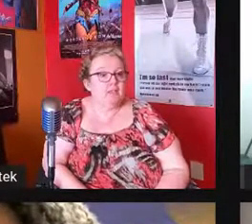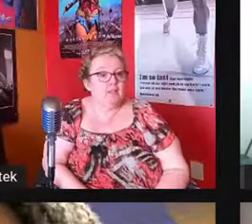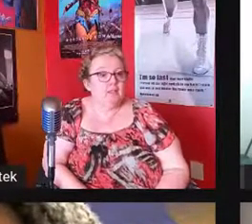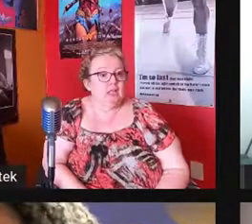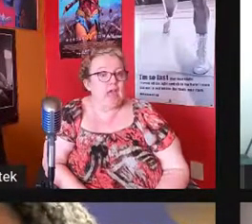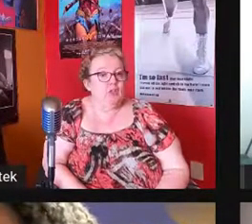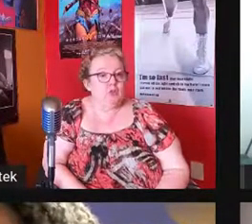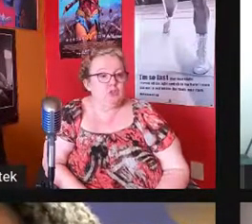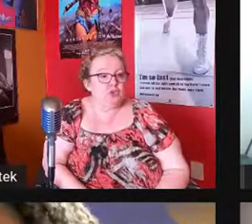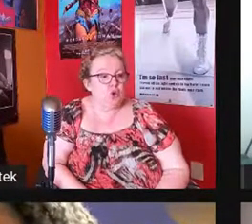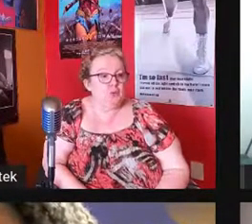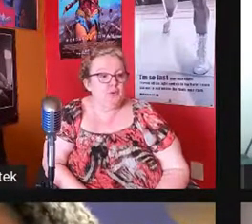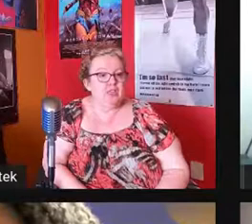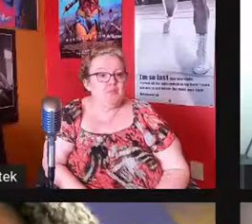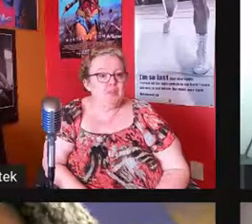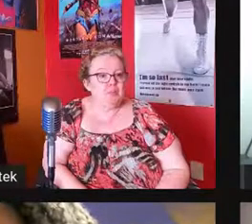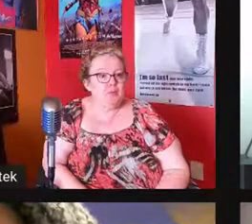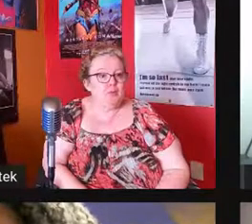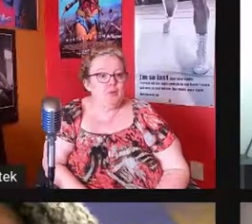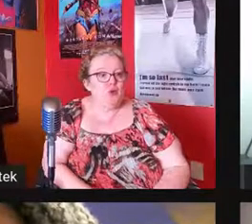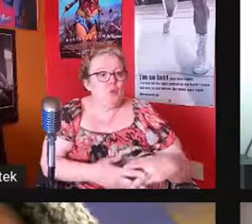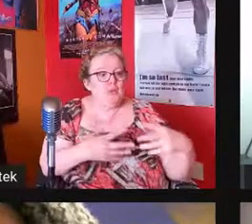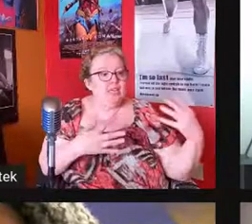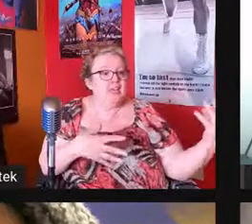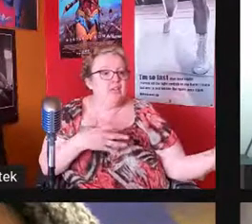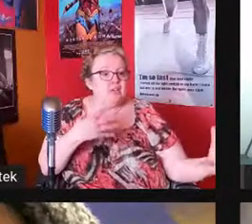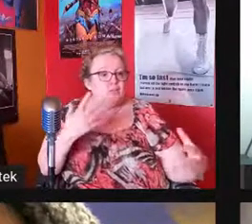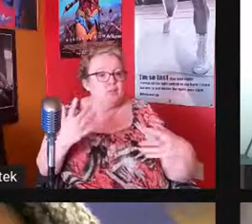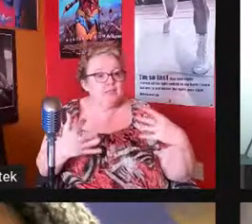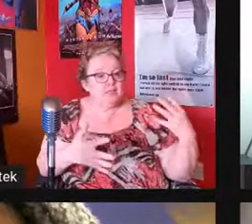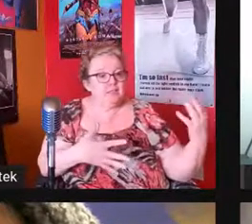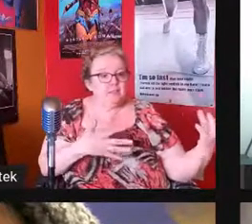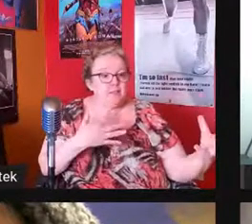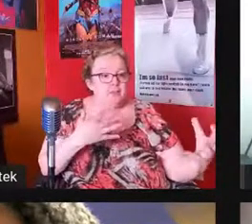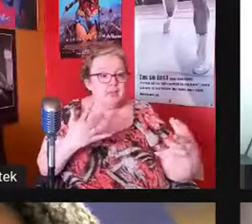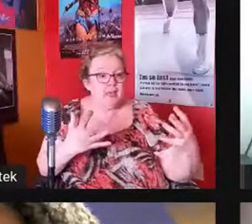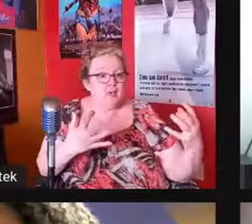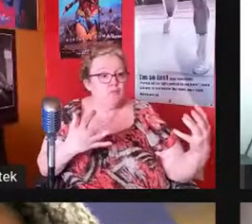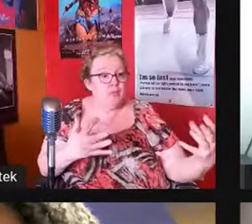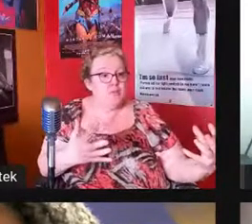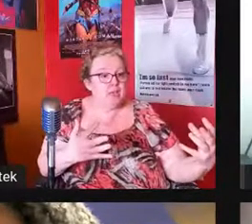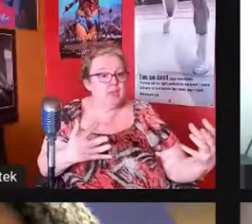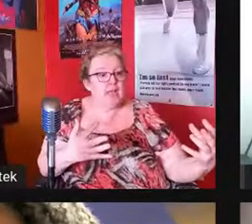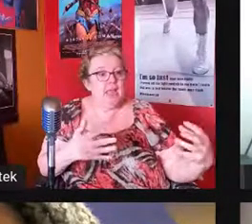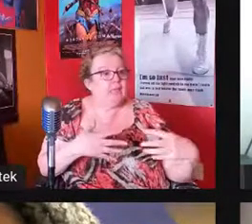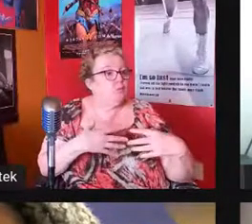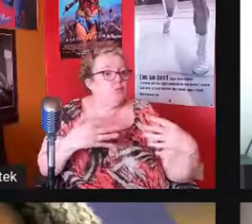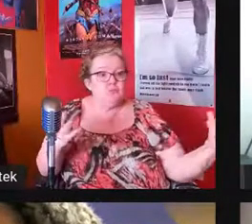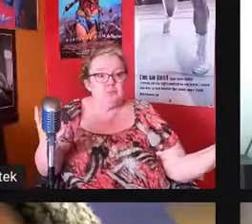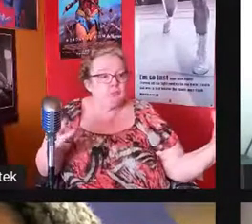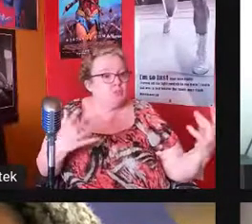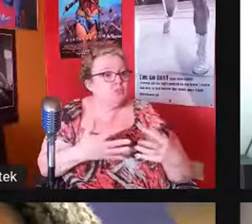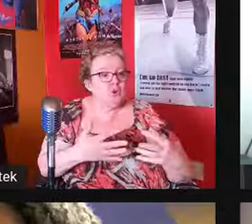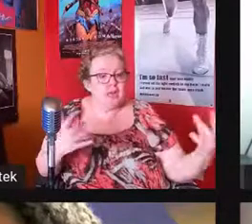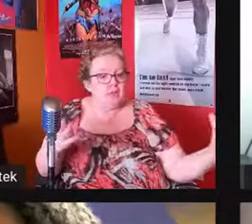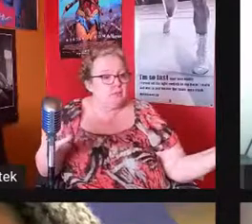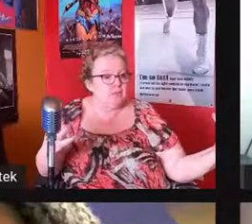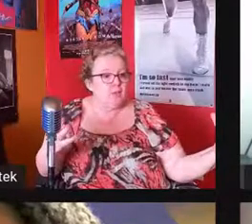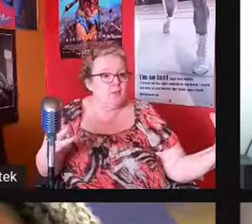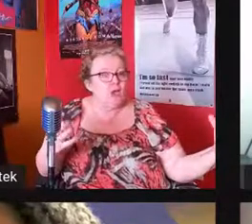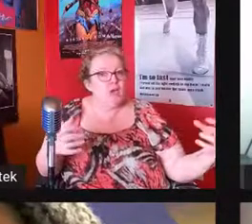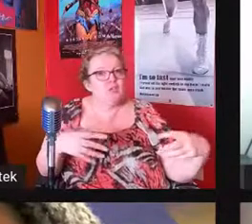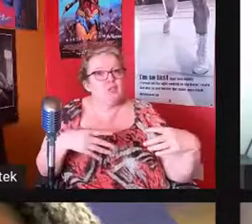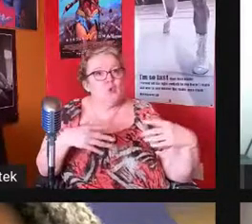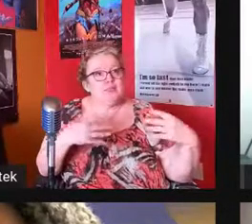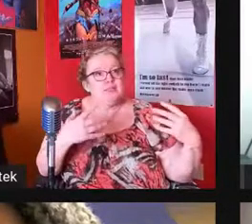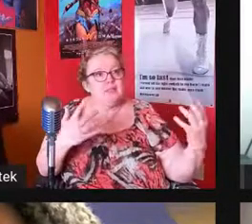and how they're interpreted by people, we could have a completely different set of women and it wouldn't turn out the